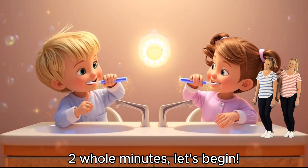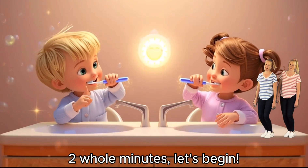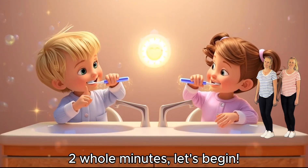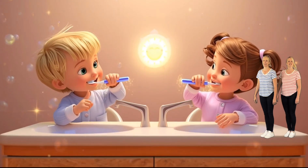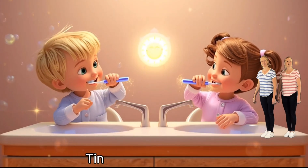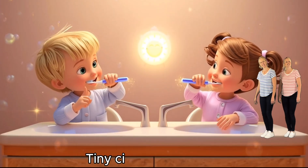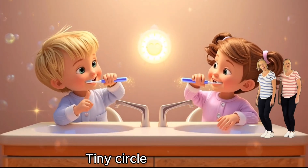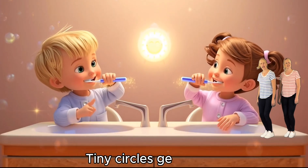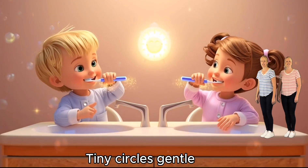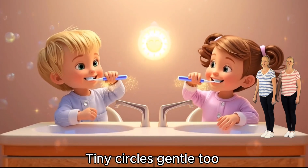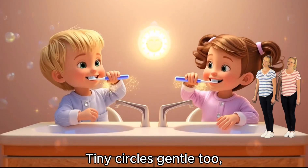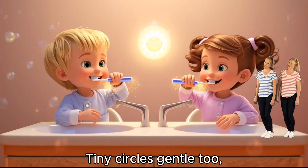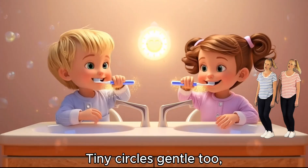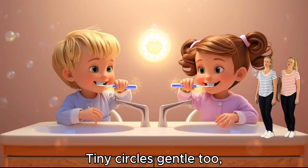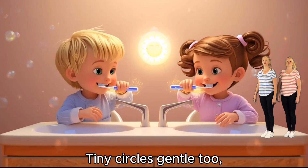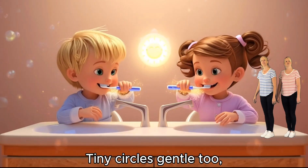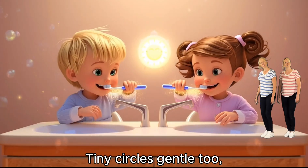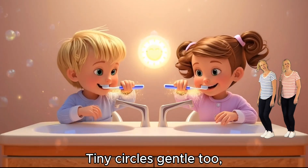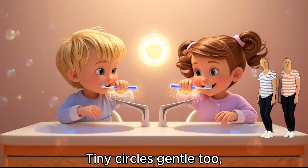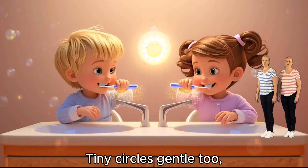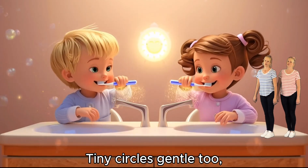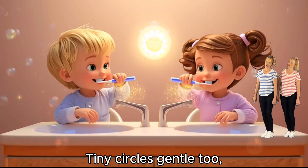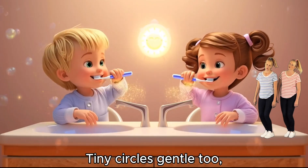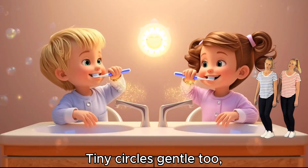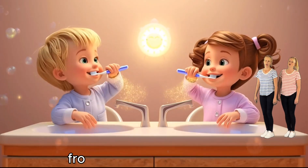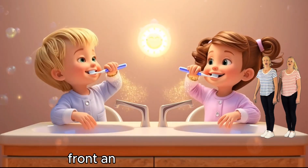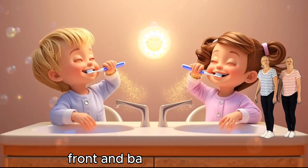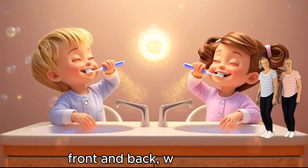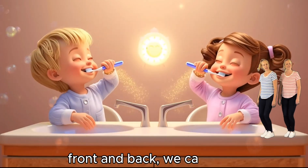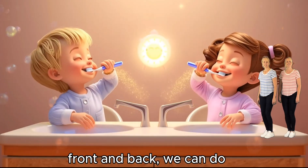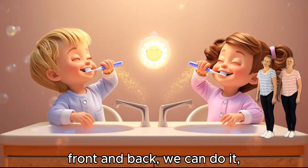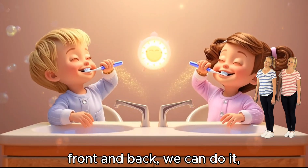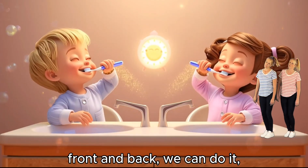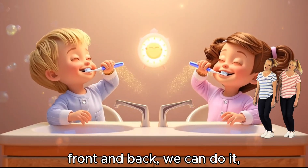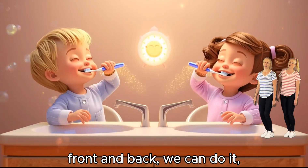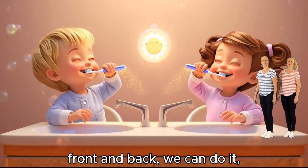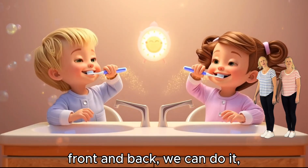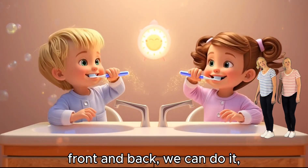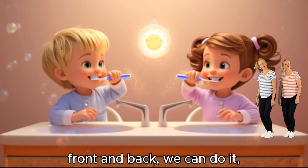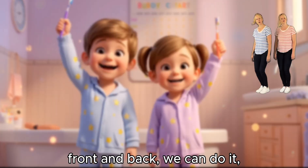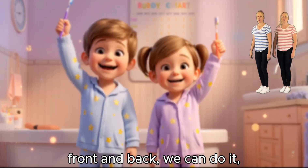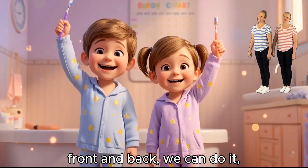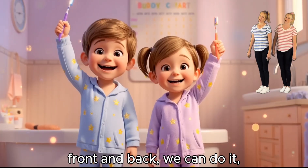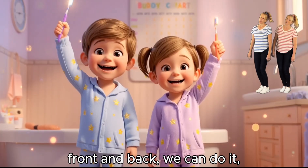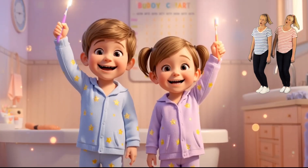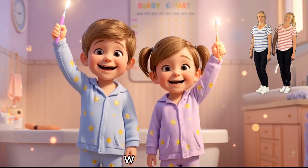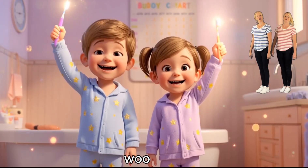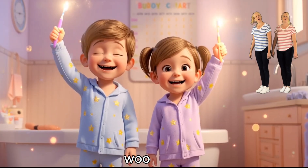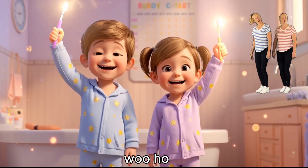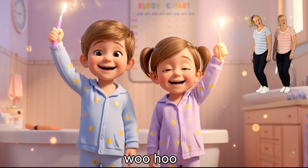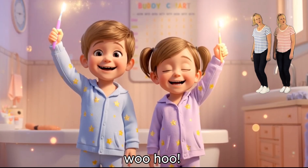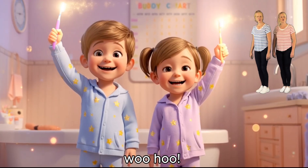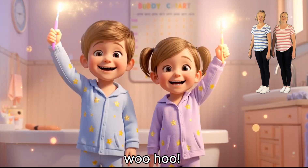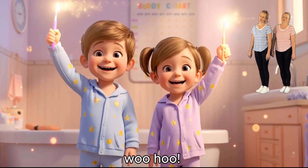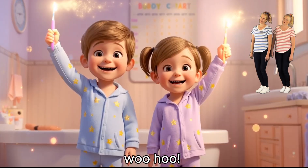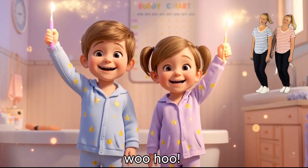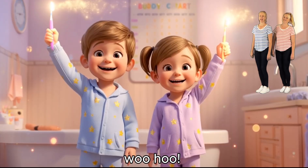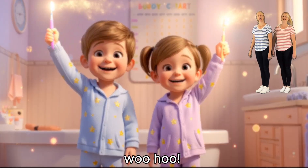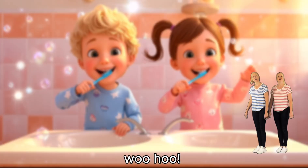begin. Tiny circles, gentle too. Front and back, we can do it. Woohoo!